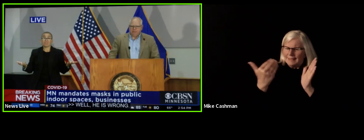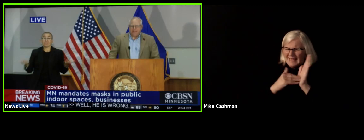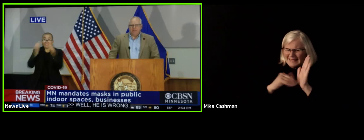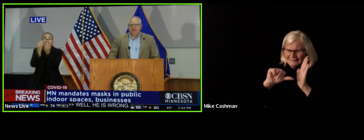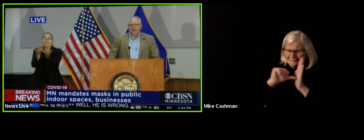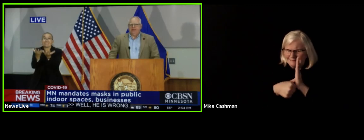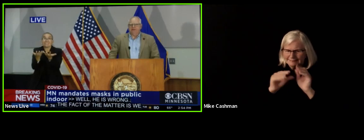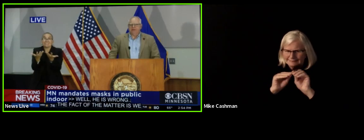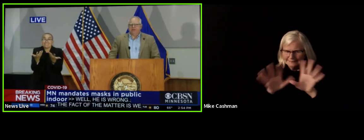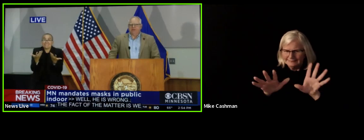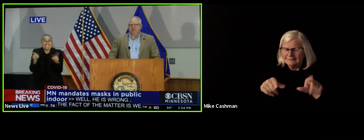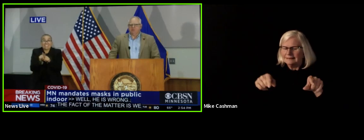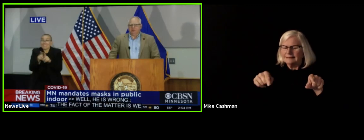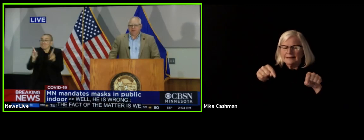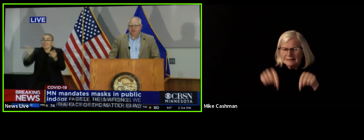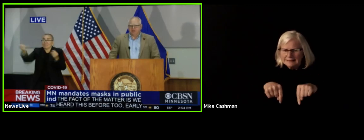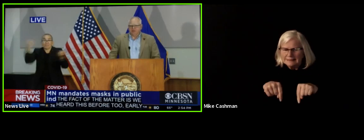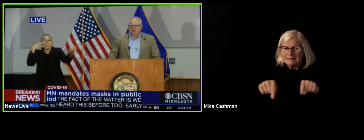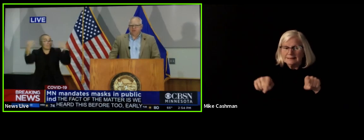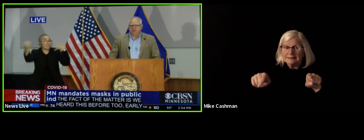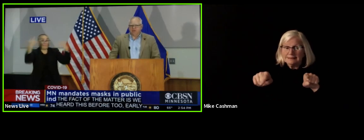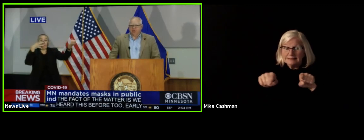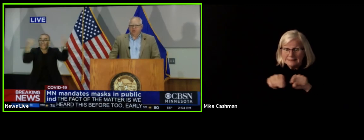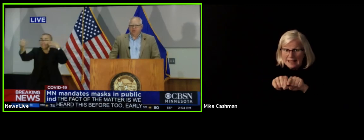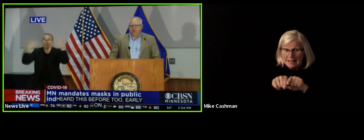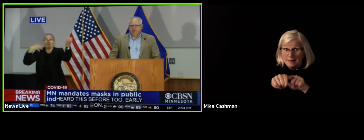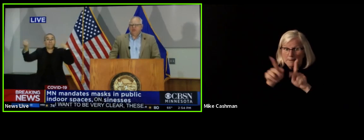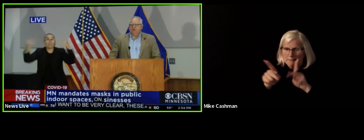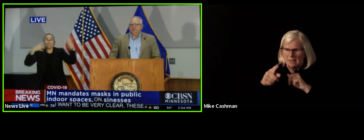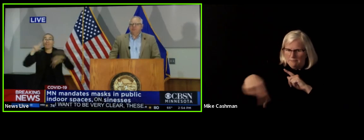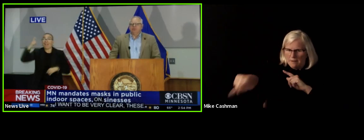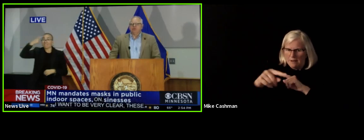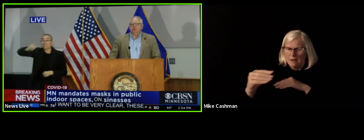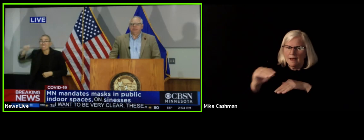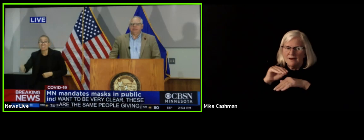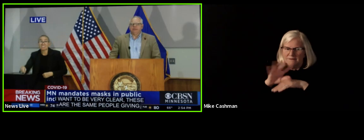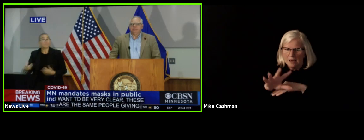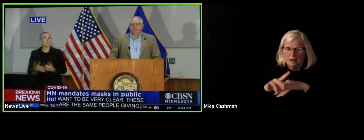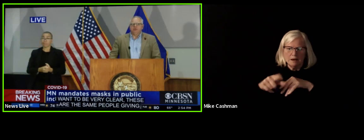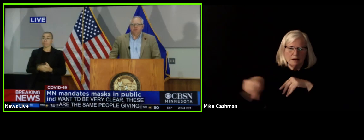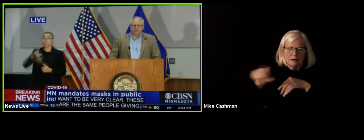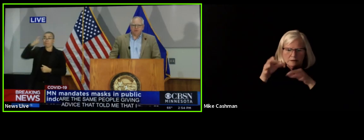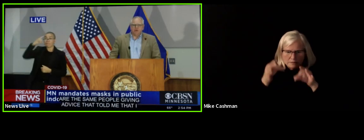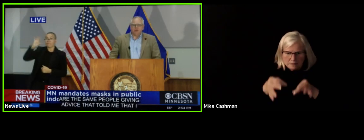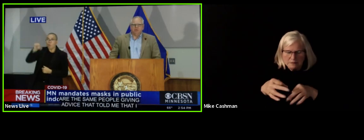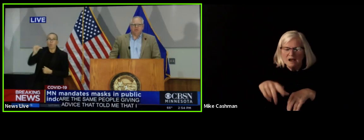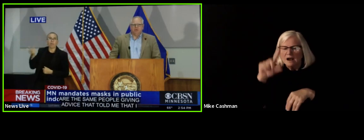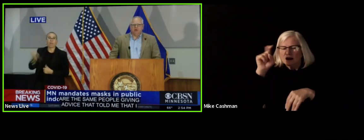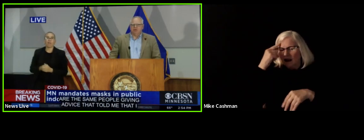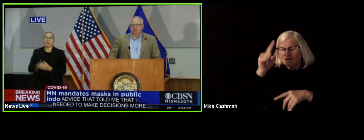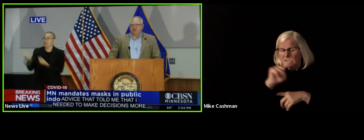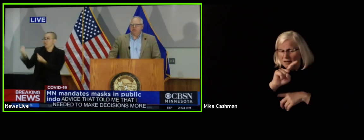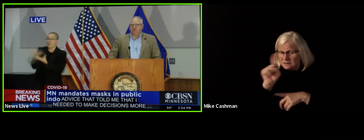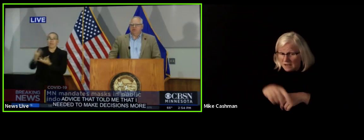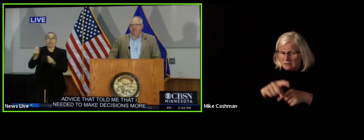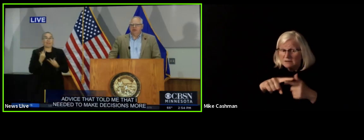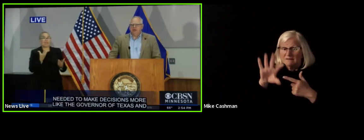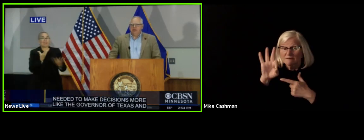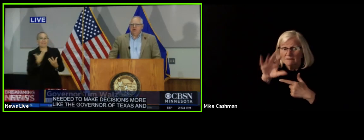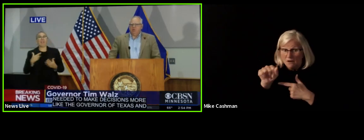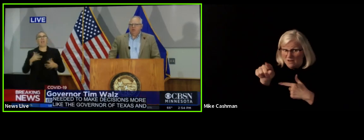me that I needed to make decisions more like the governor of Texas and Florida. These are people that told me 2 months ago there was no COVID in greater